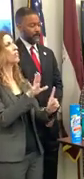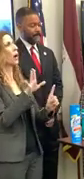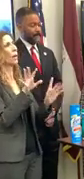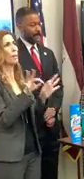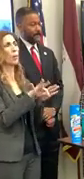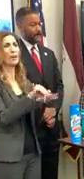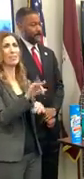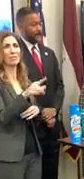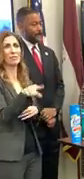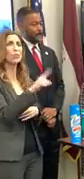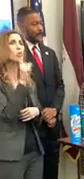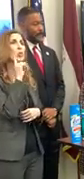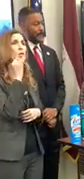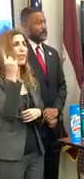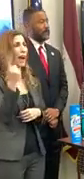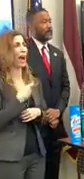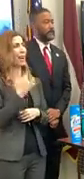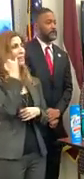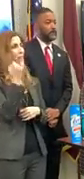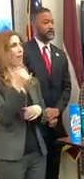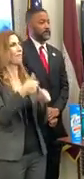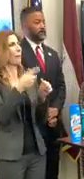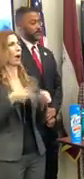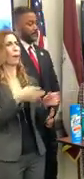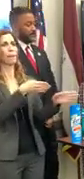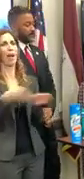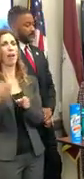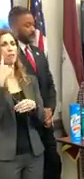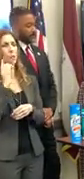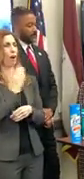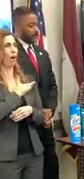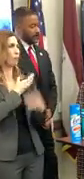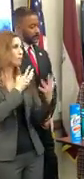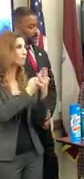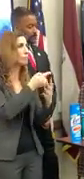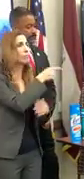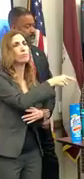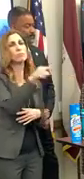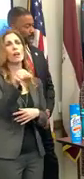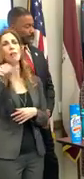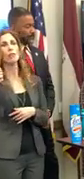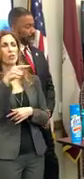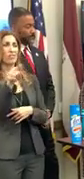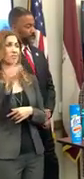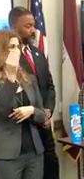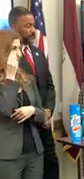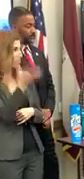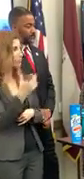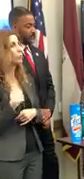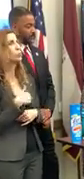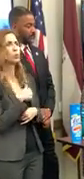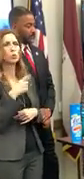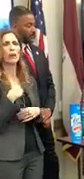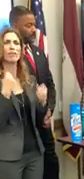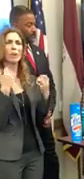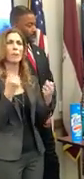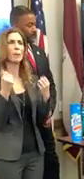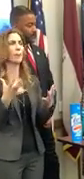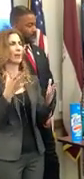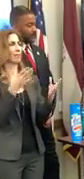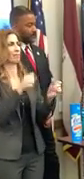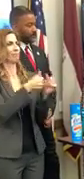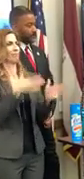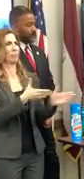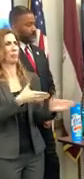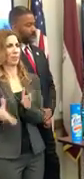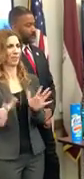know if everyone heard that, but I was asked if there's contingency plans in our county correctional facility. I mentioned that we have all kinds of contingency